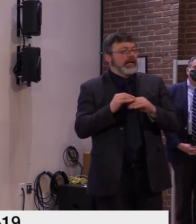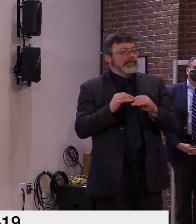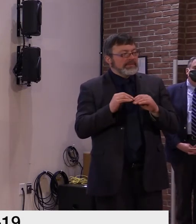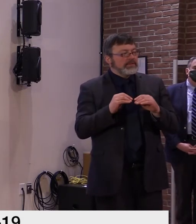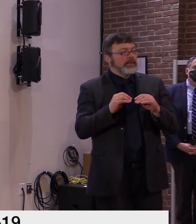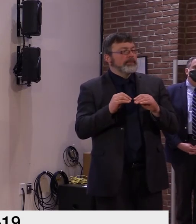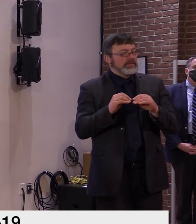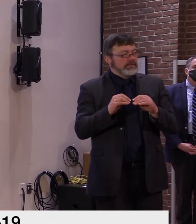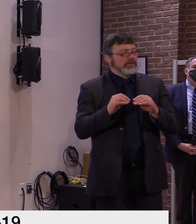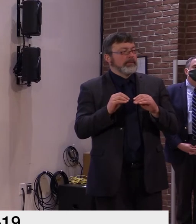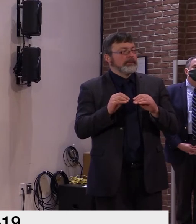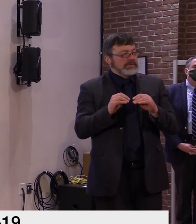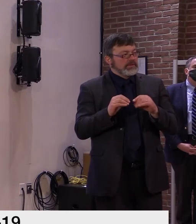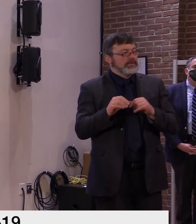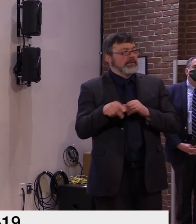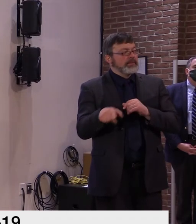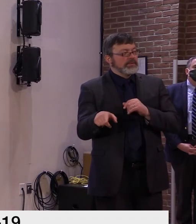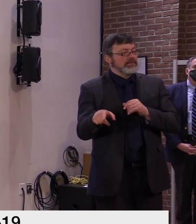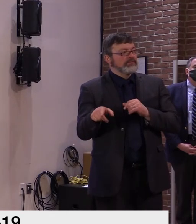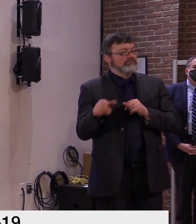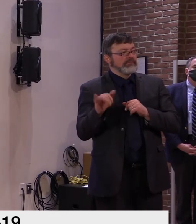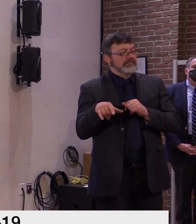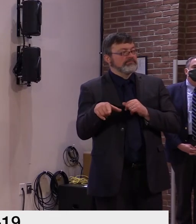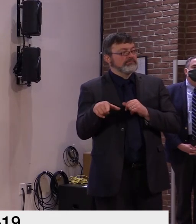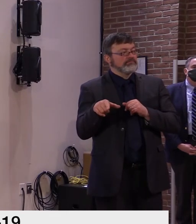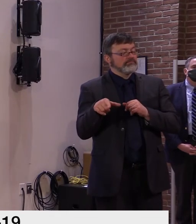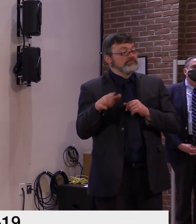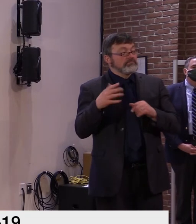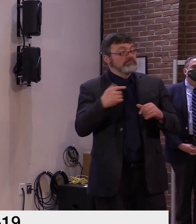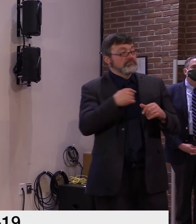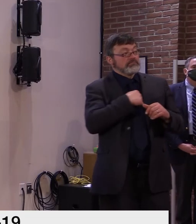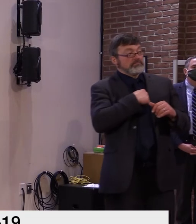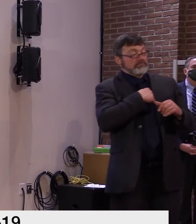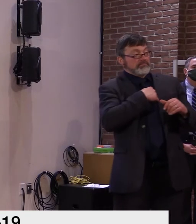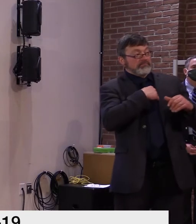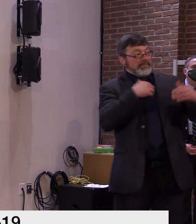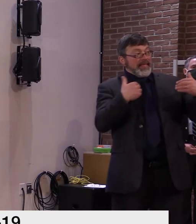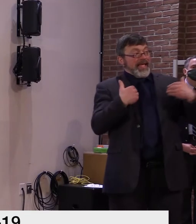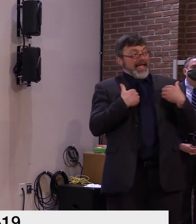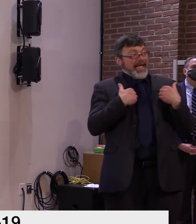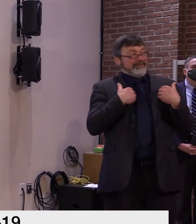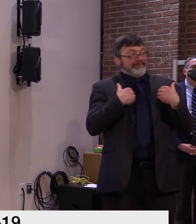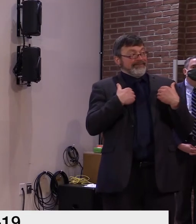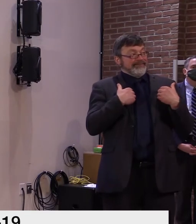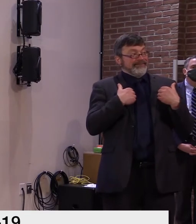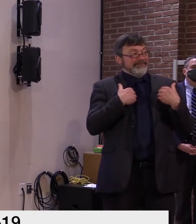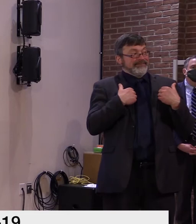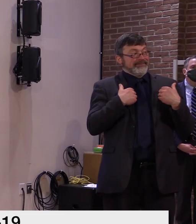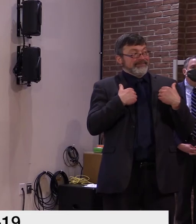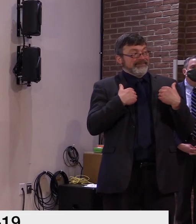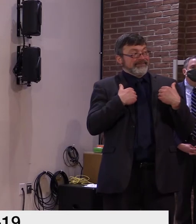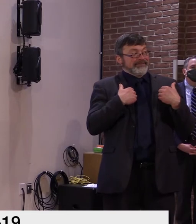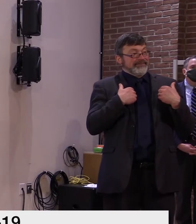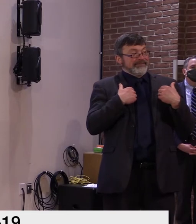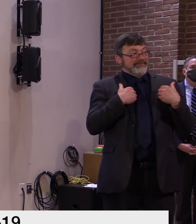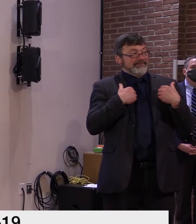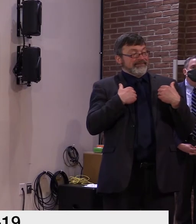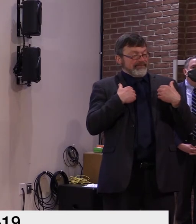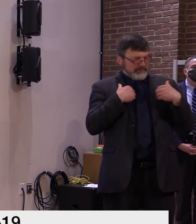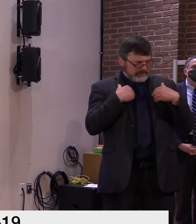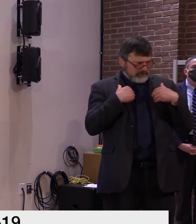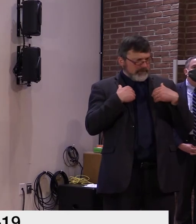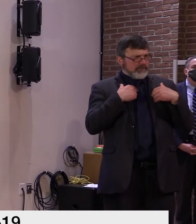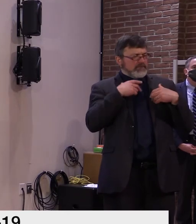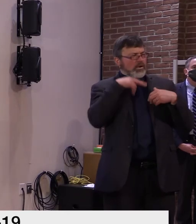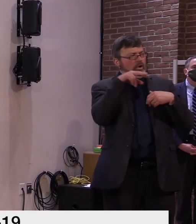of the deaths, you know, do occur quite a long time afterwards, not allowing vaccine to have really been a